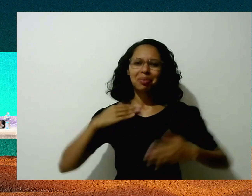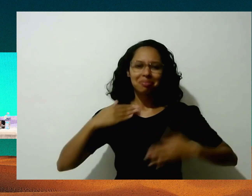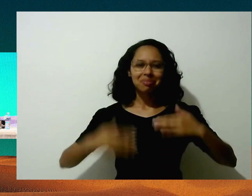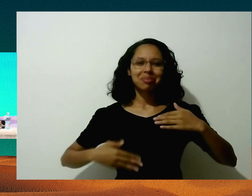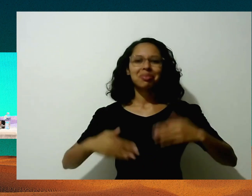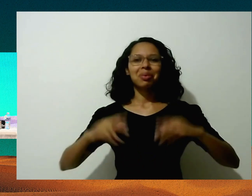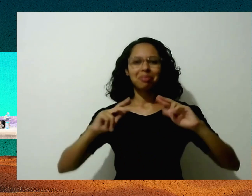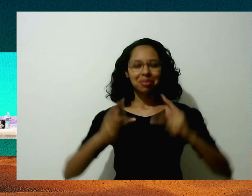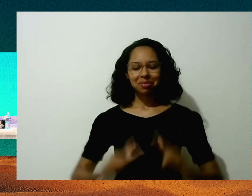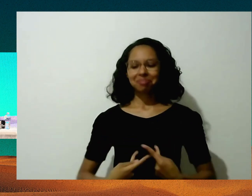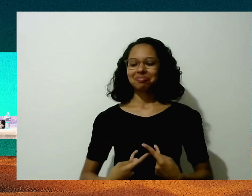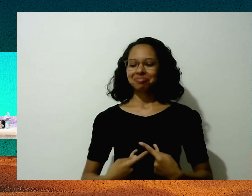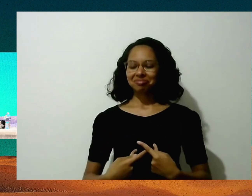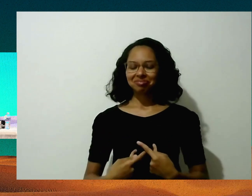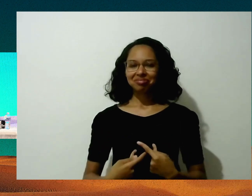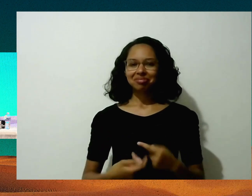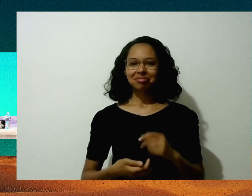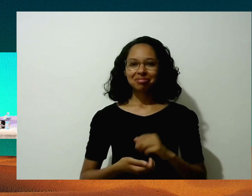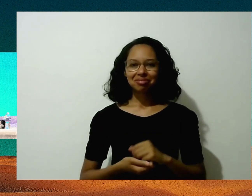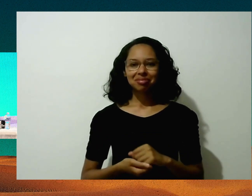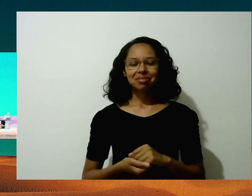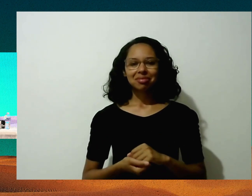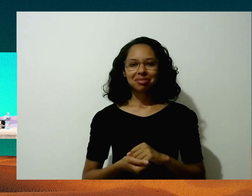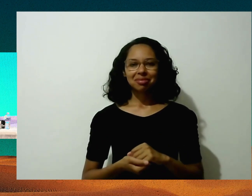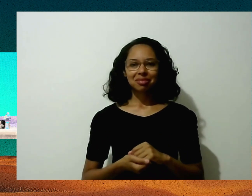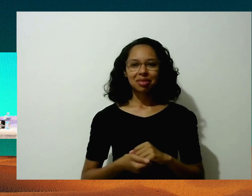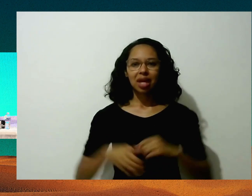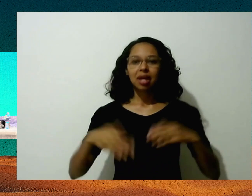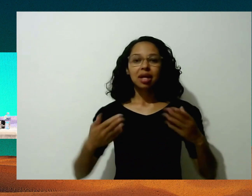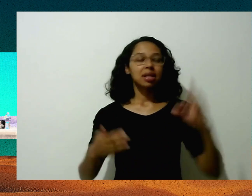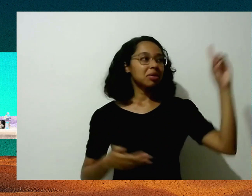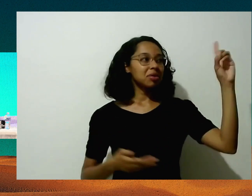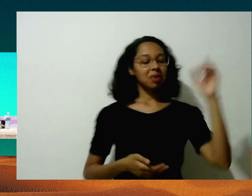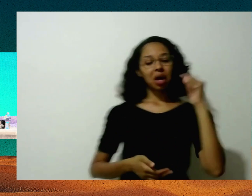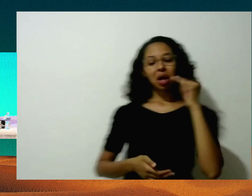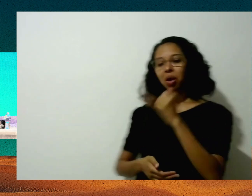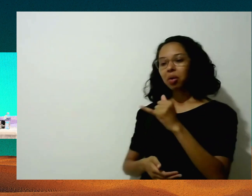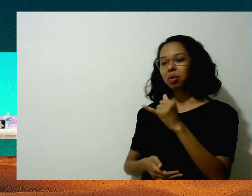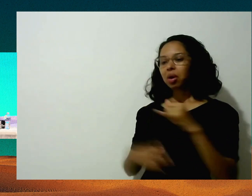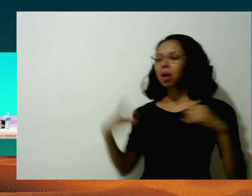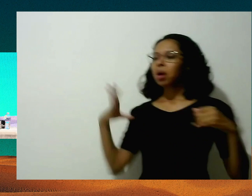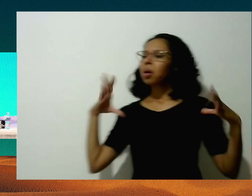os anjos de Deus o adorem. And God said, let all the angels of God worship him.